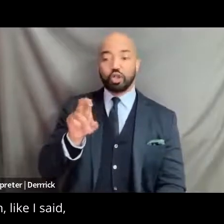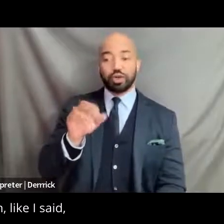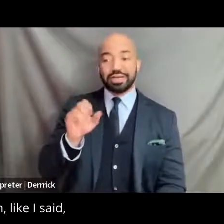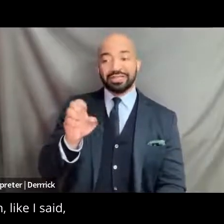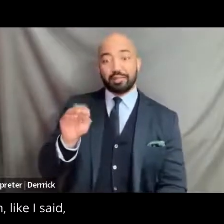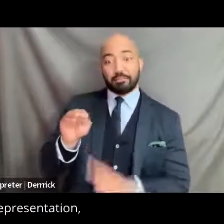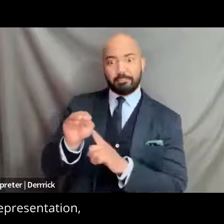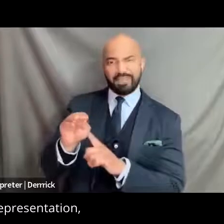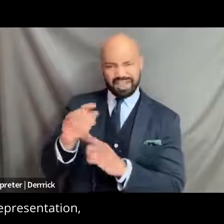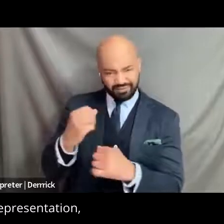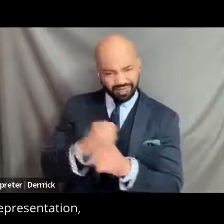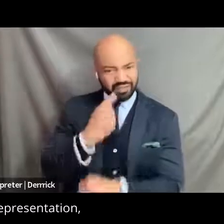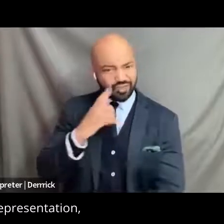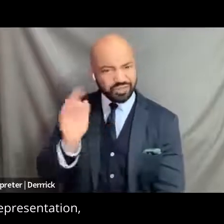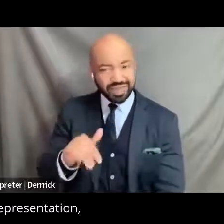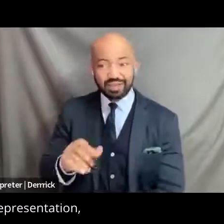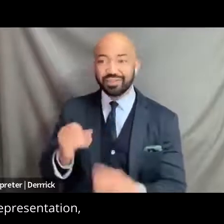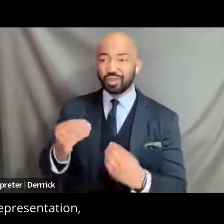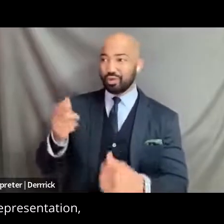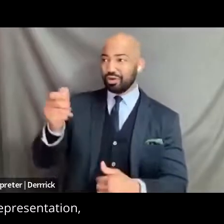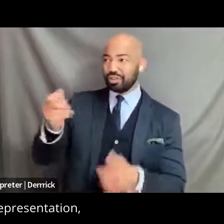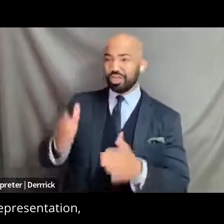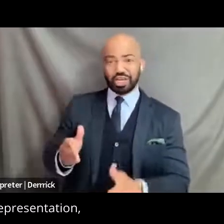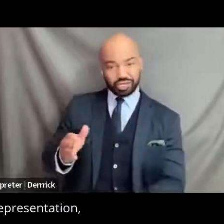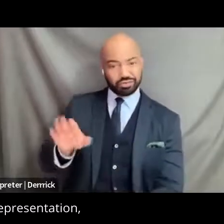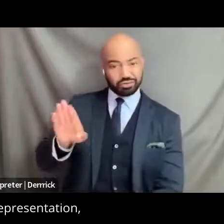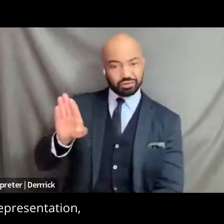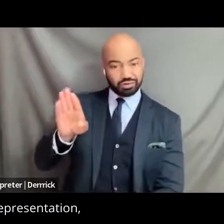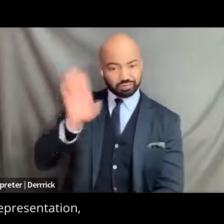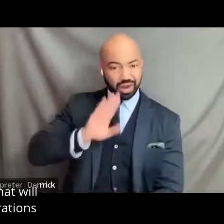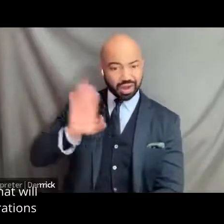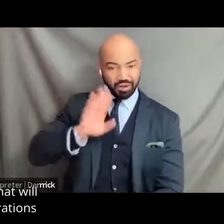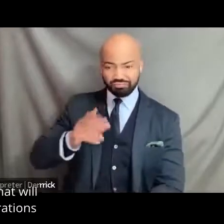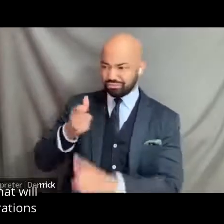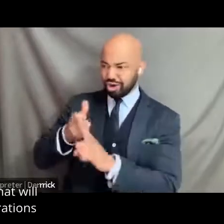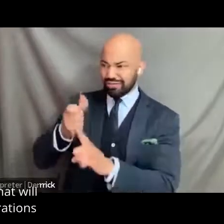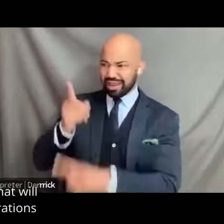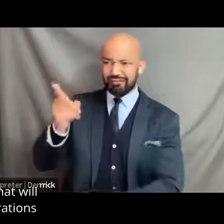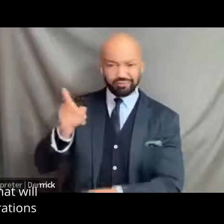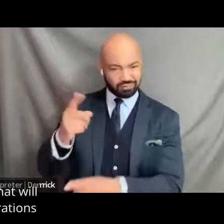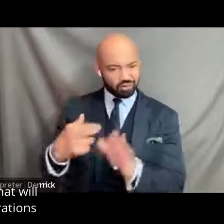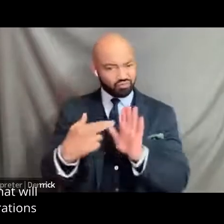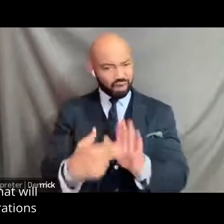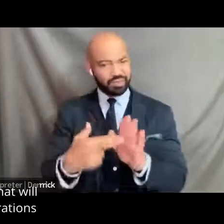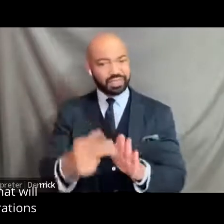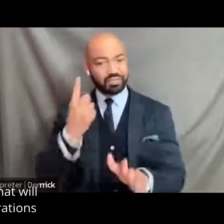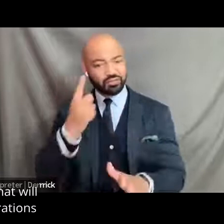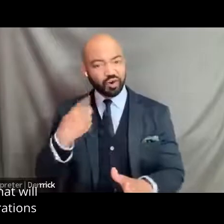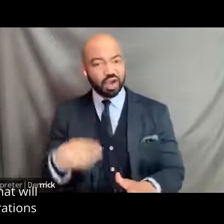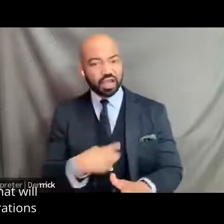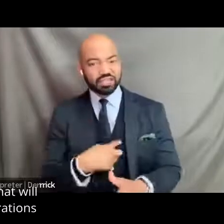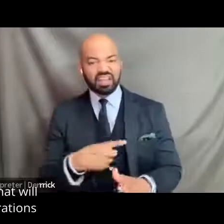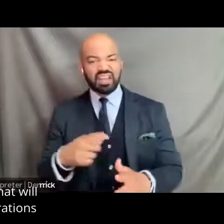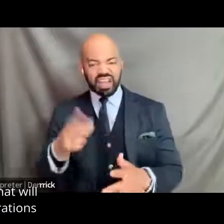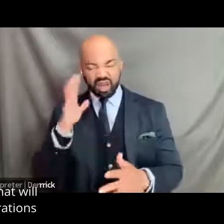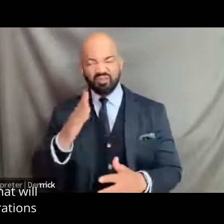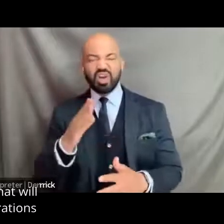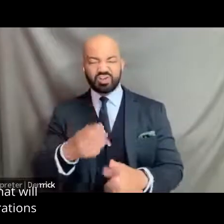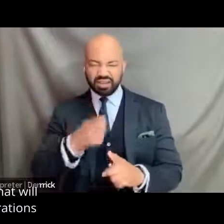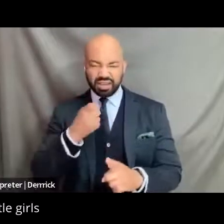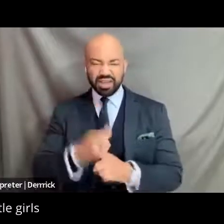brown like i said in this position to be a representation it it echoes to what that will say to future